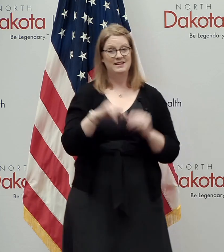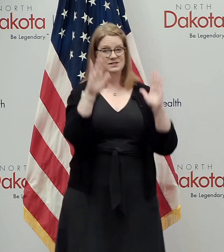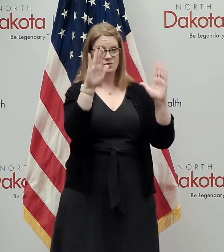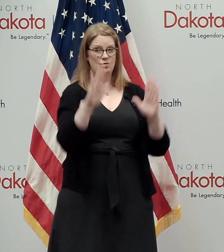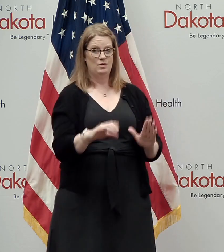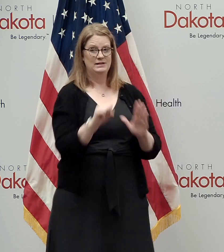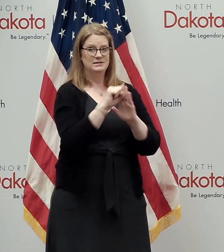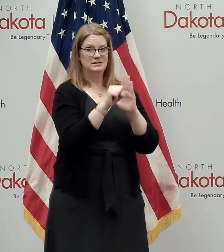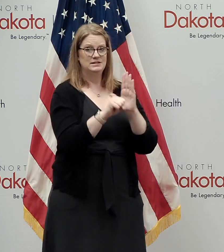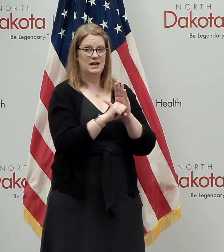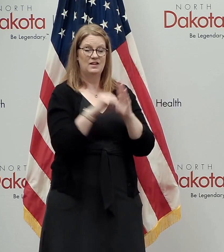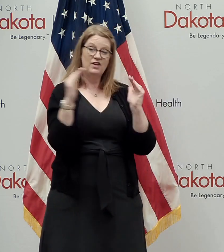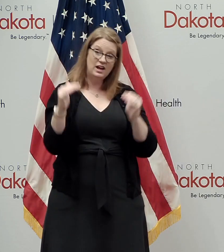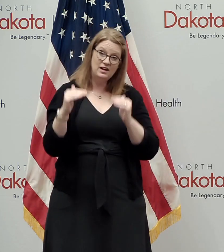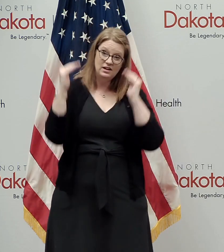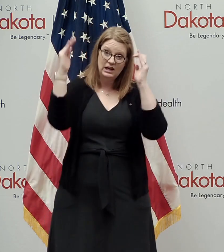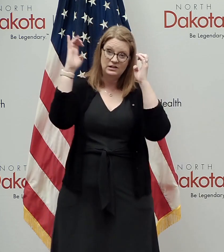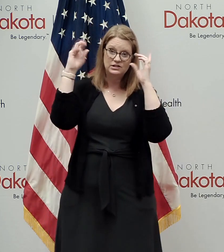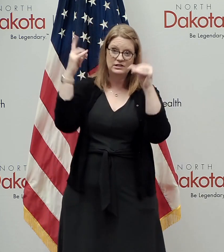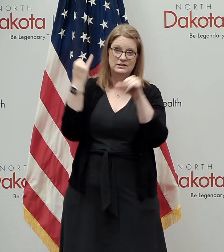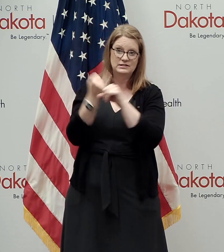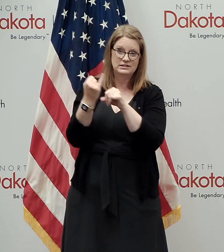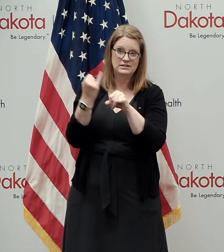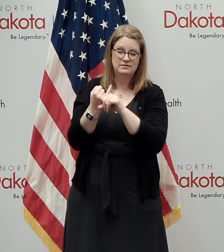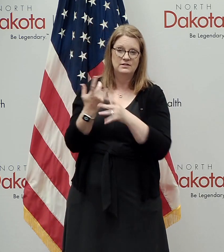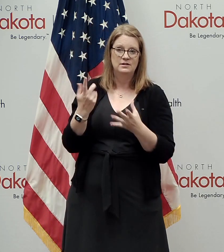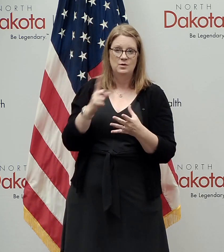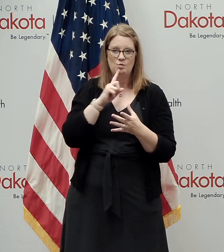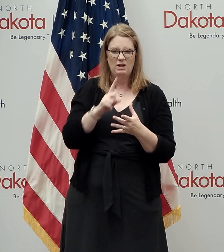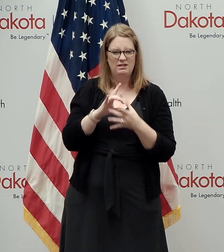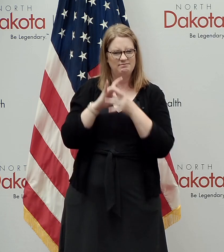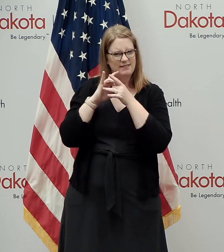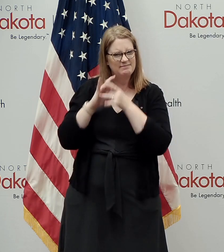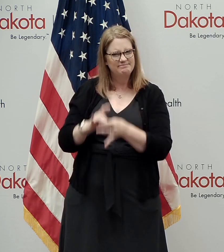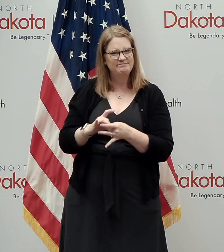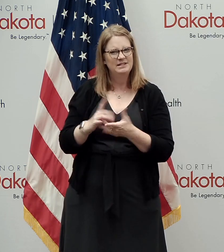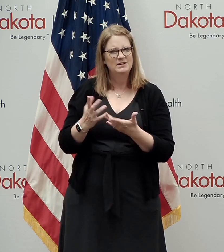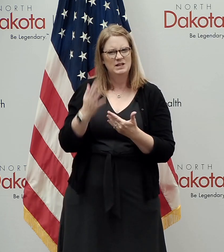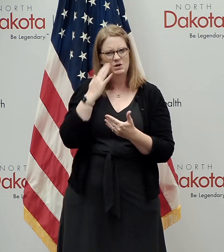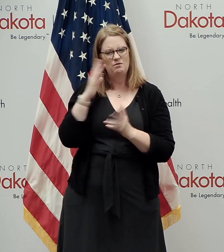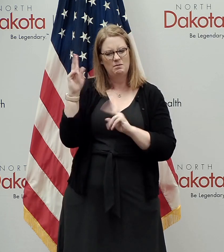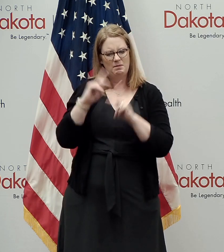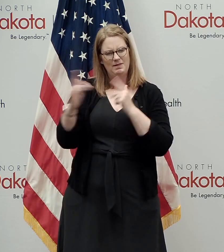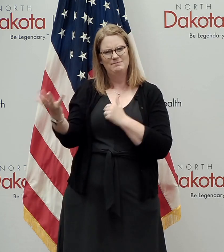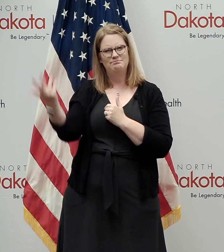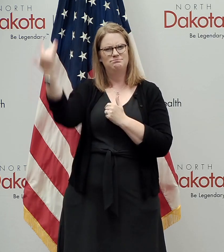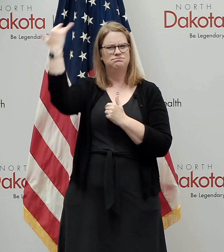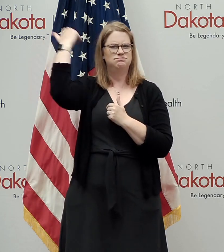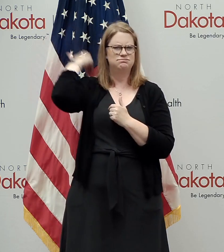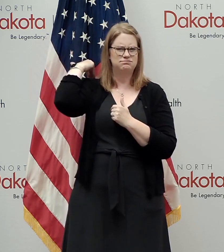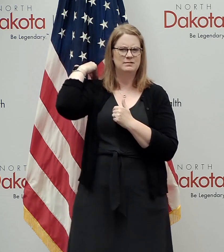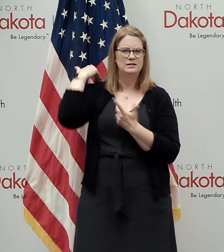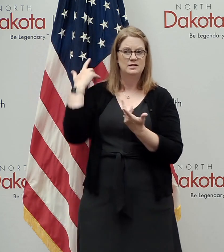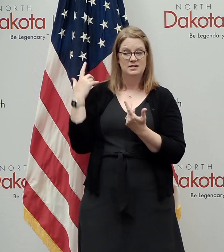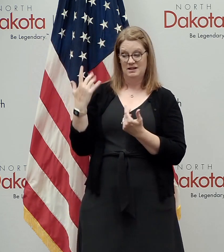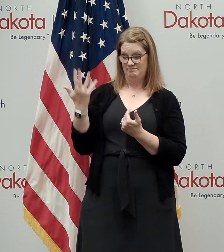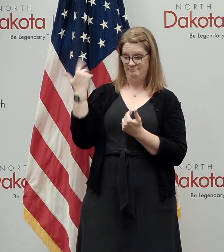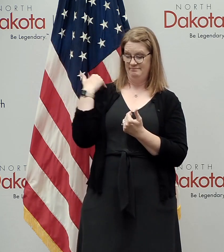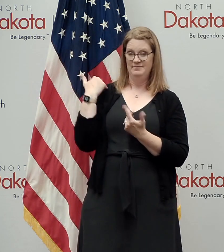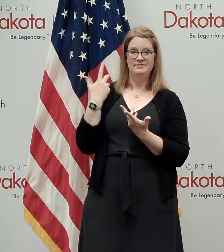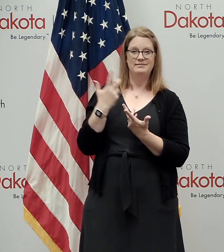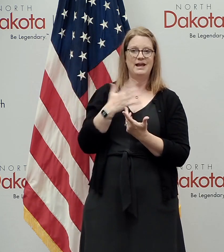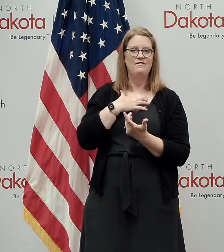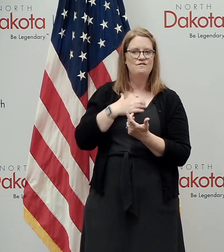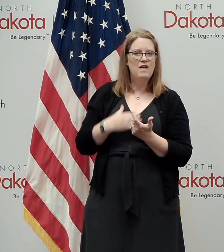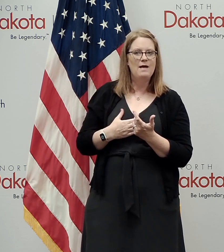education institutions have strong ties to the pioneers. These pioneers weathered floods, drought, famine, and yes, the